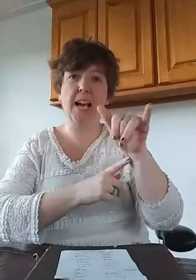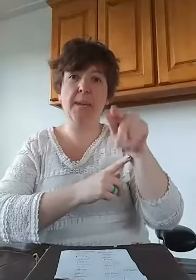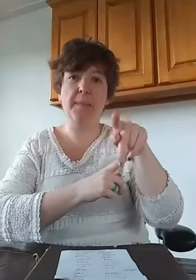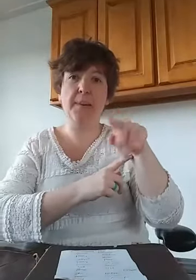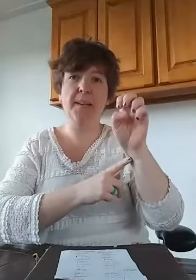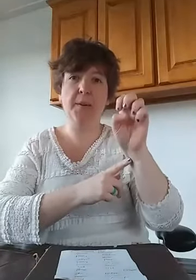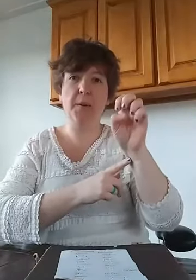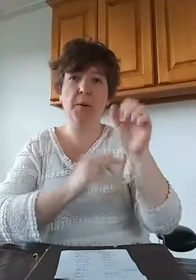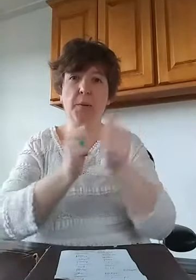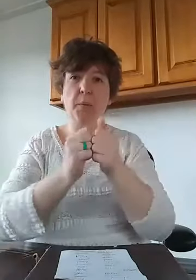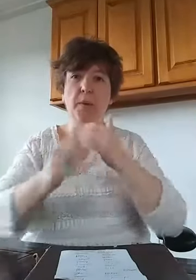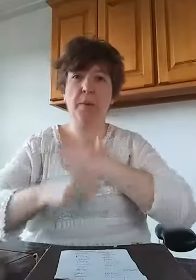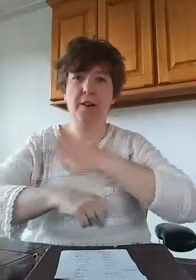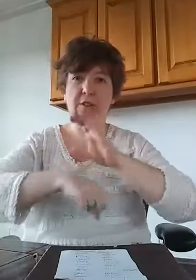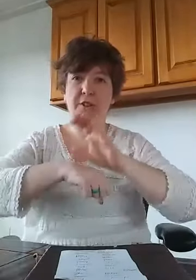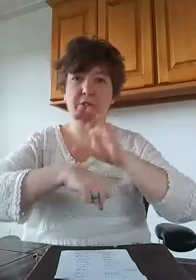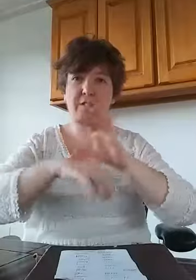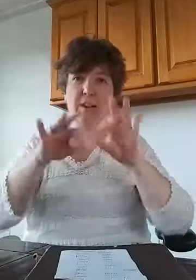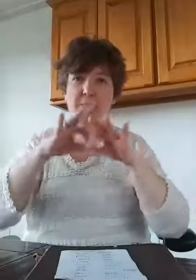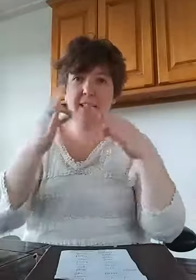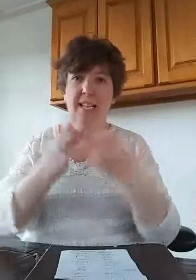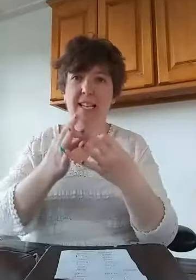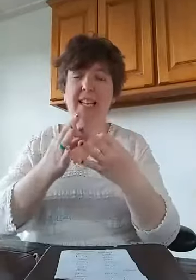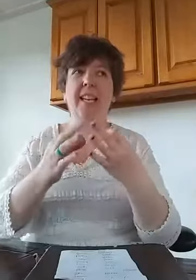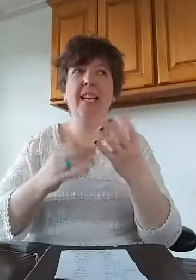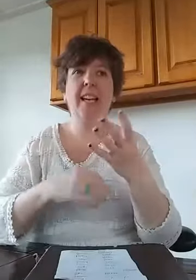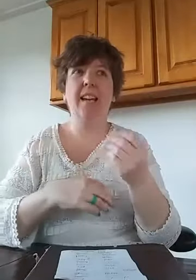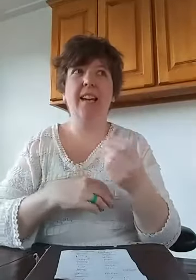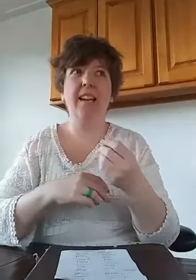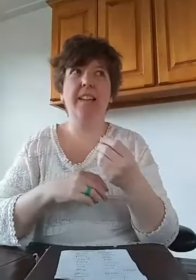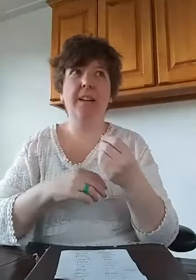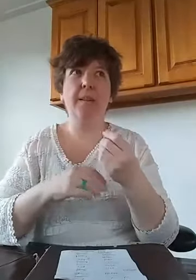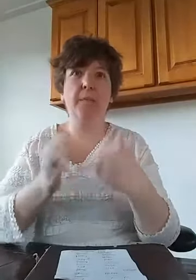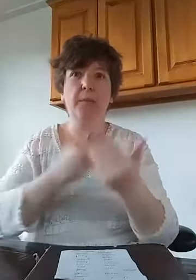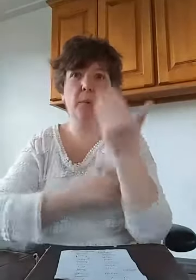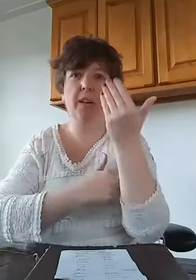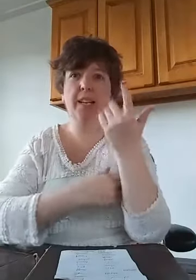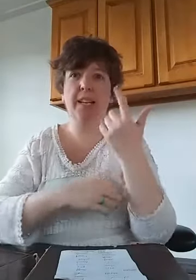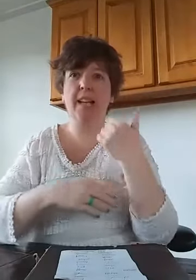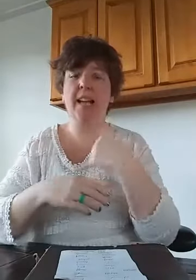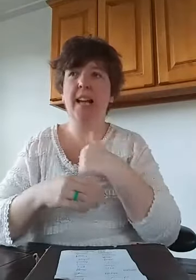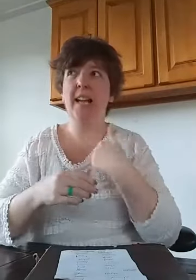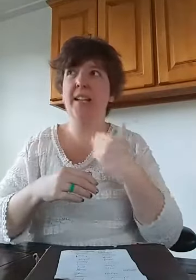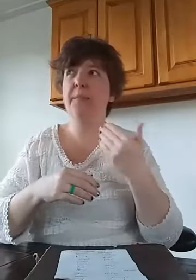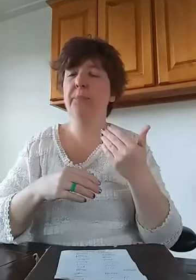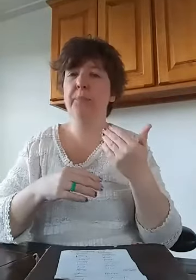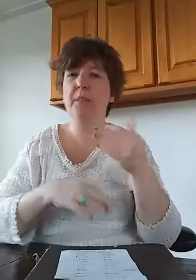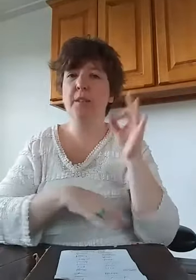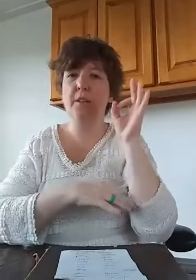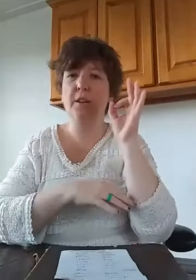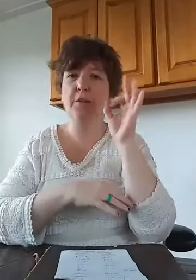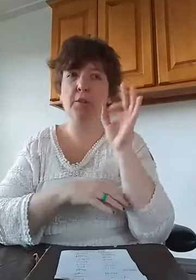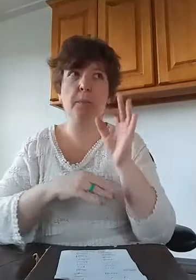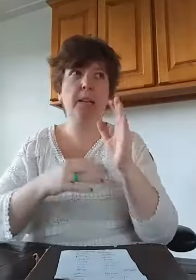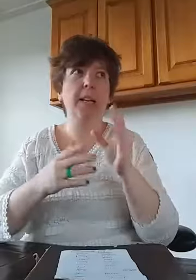Skype with my church family and this morning, and had a sermon